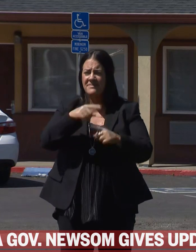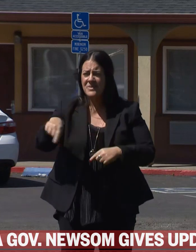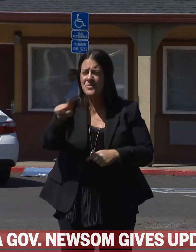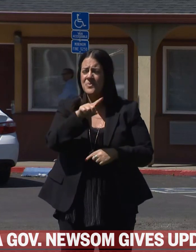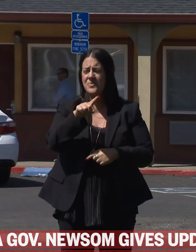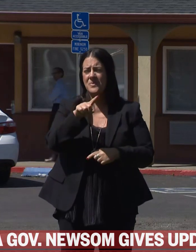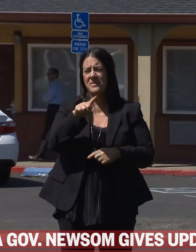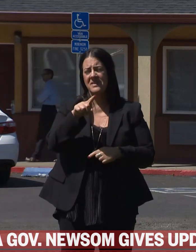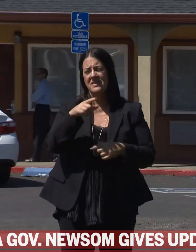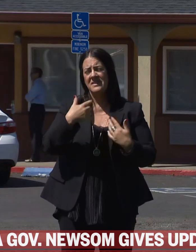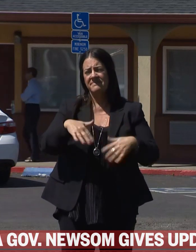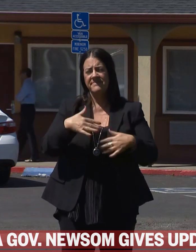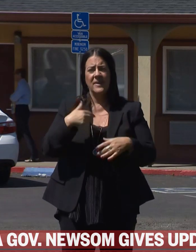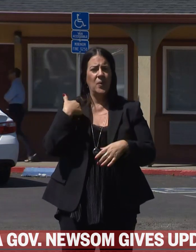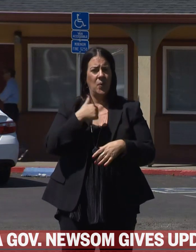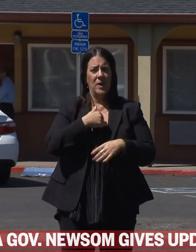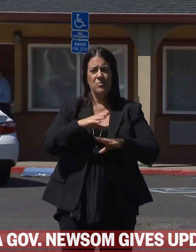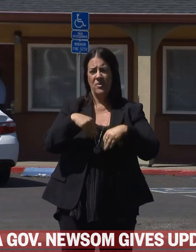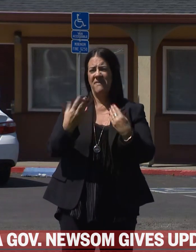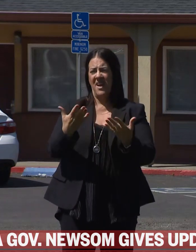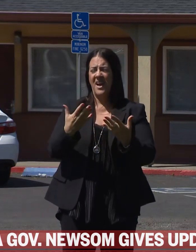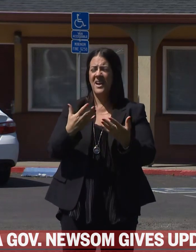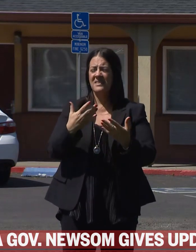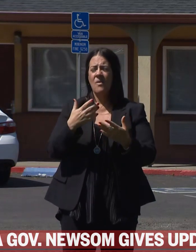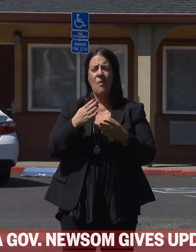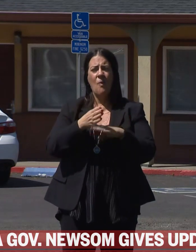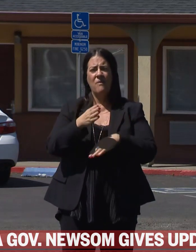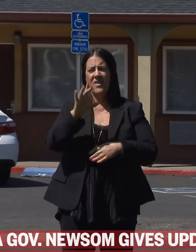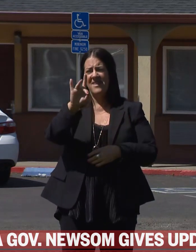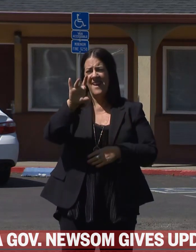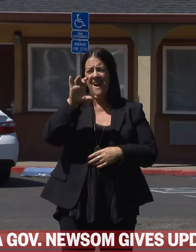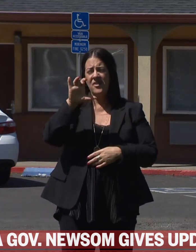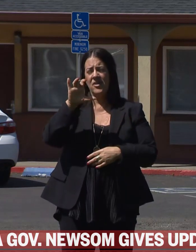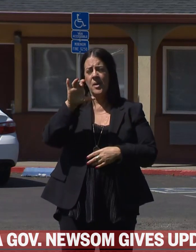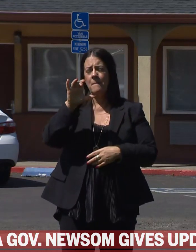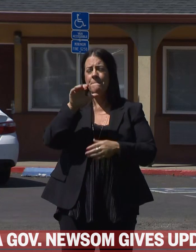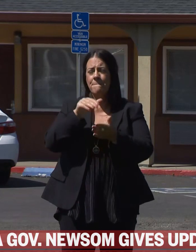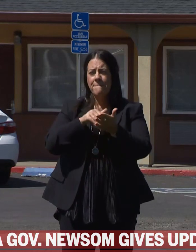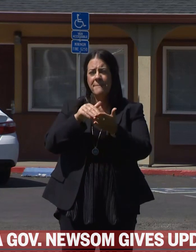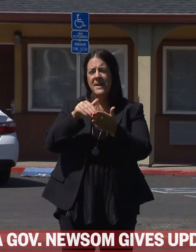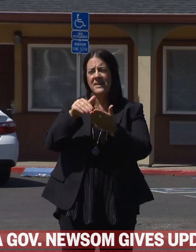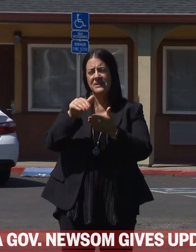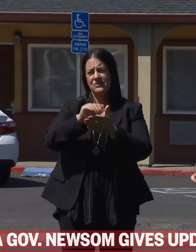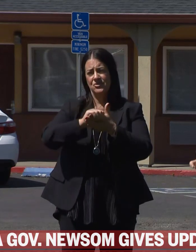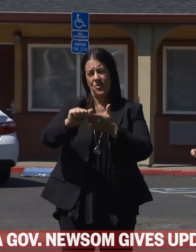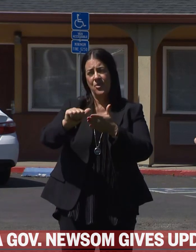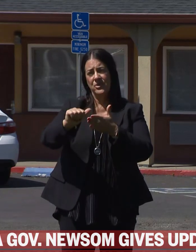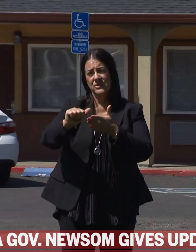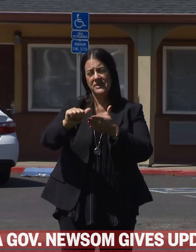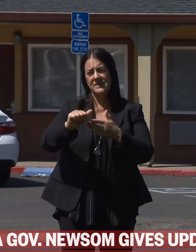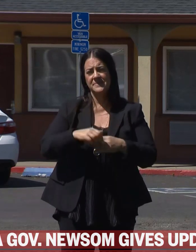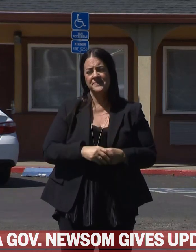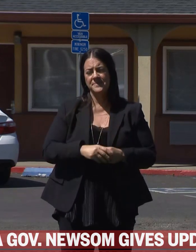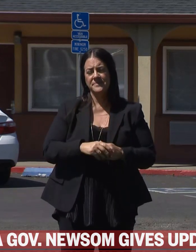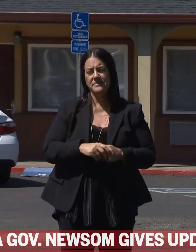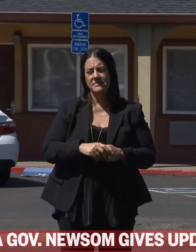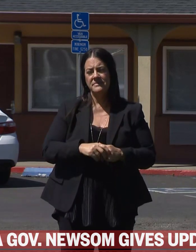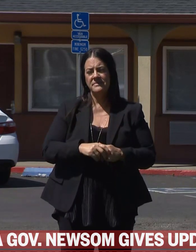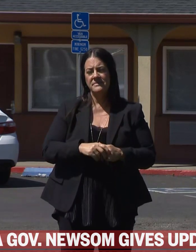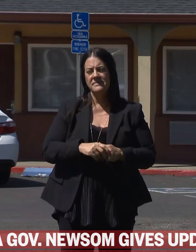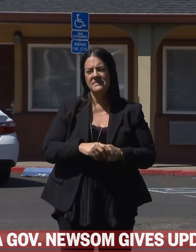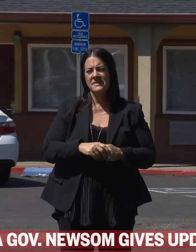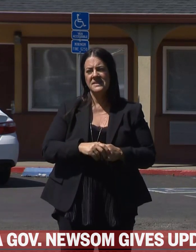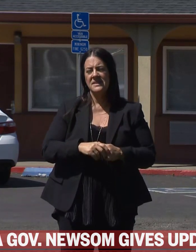all of you that we have provided some $800 million in addition to the work we're doing